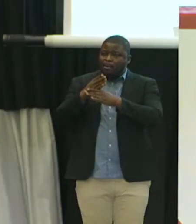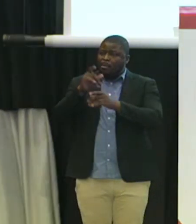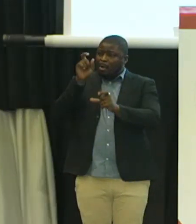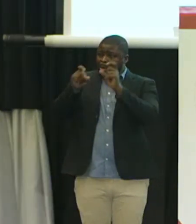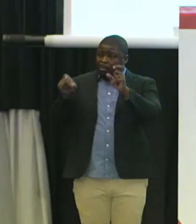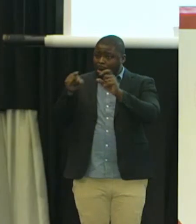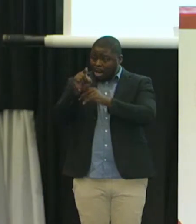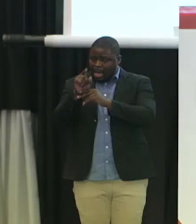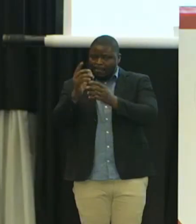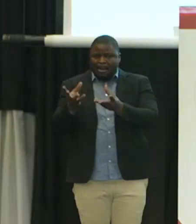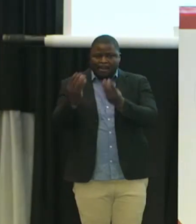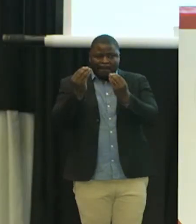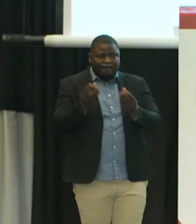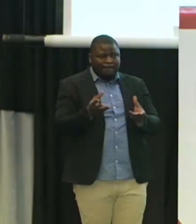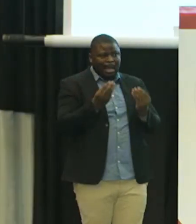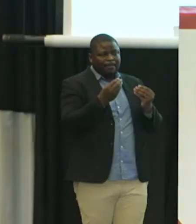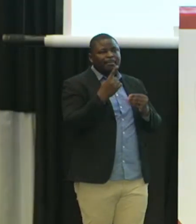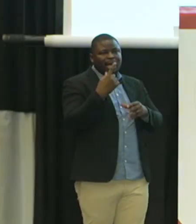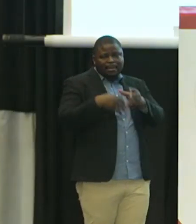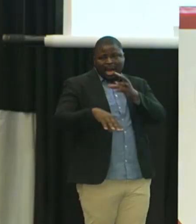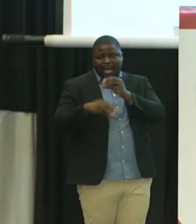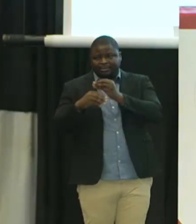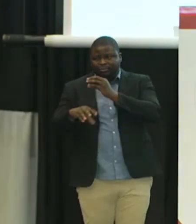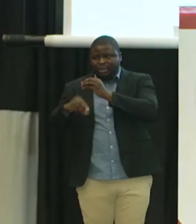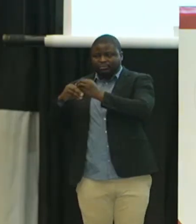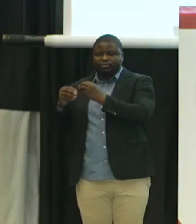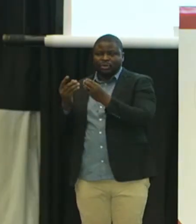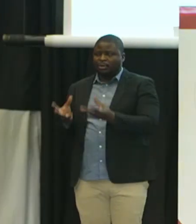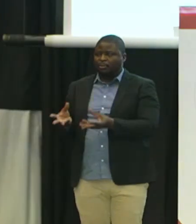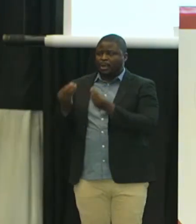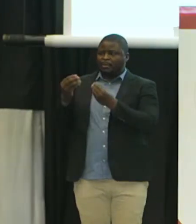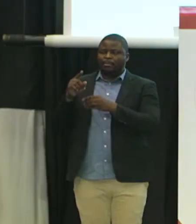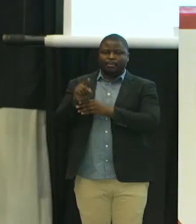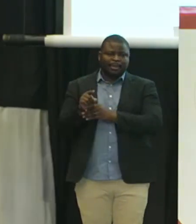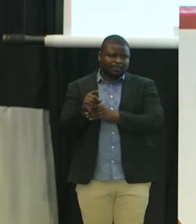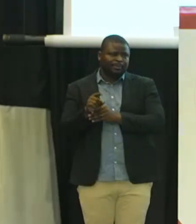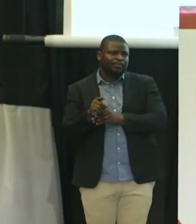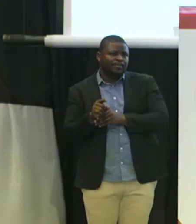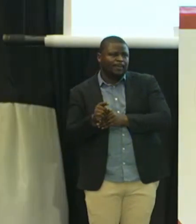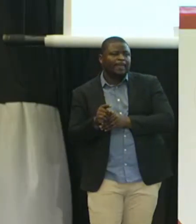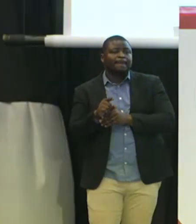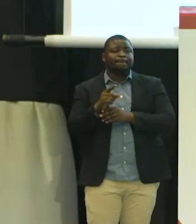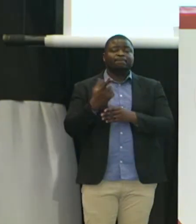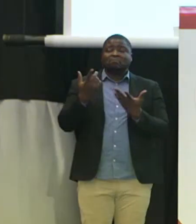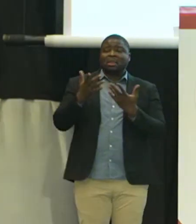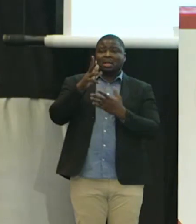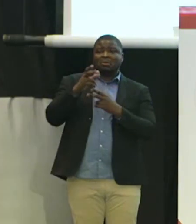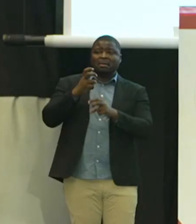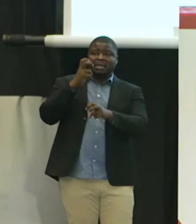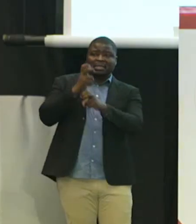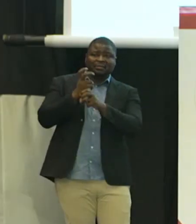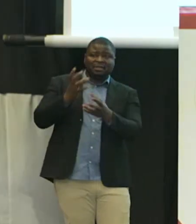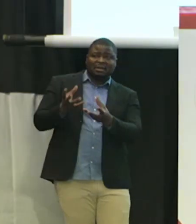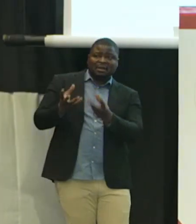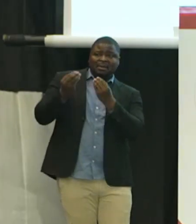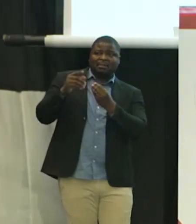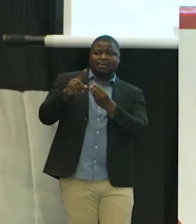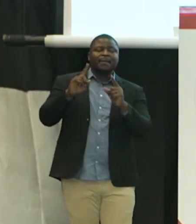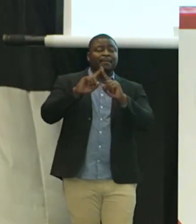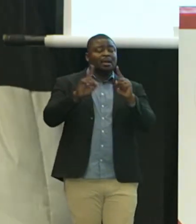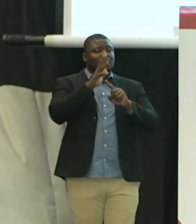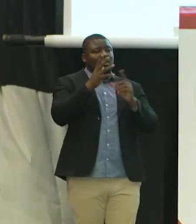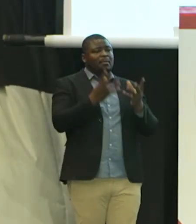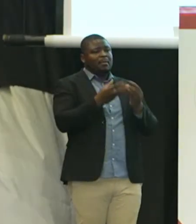via traditional recruitment methods we would find more difficult to reach. So we get a good